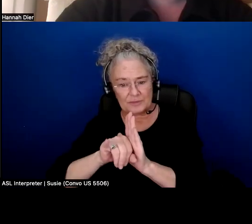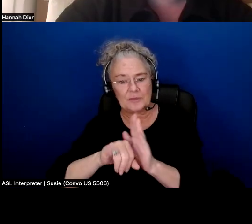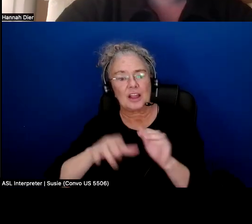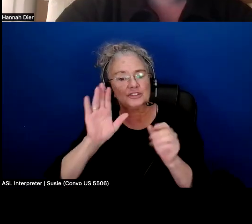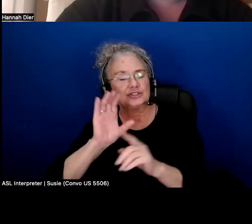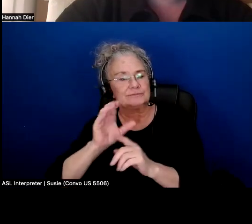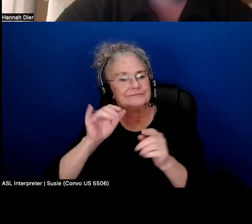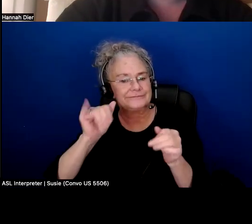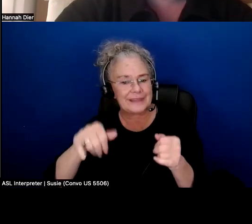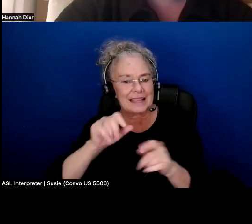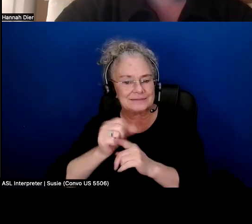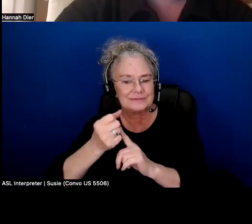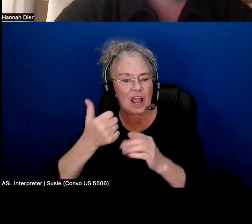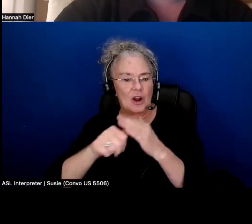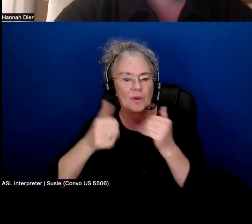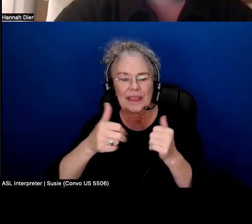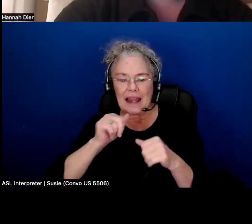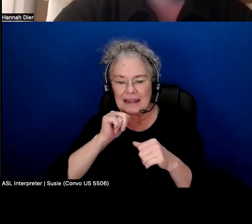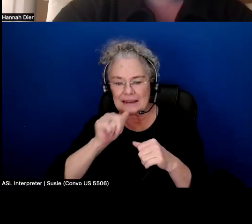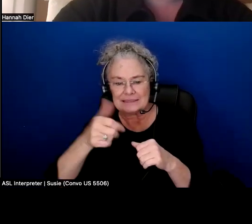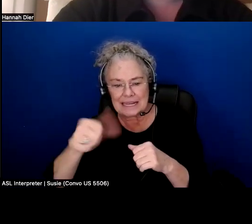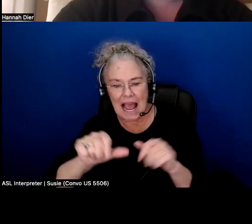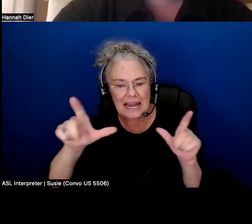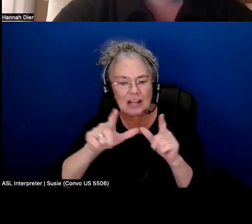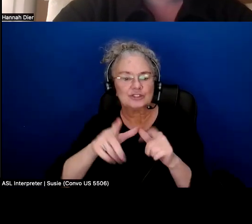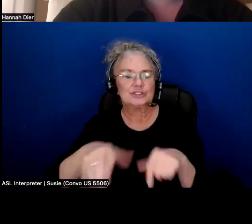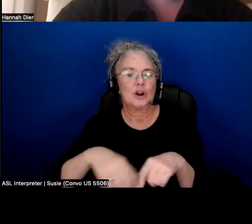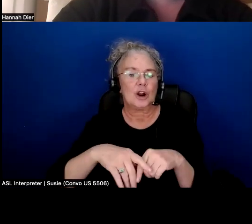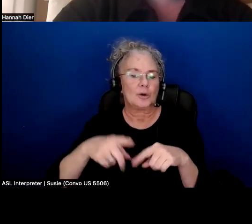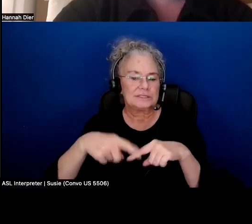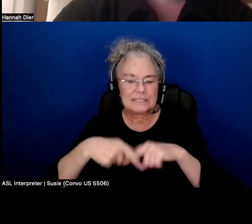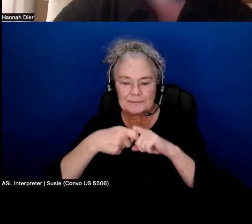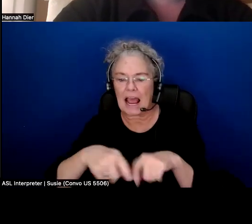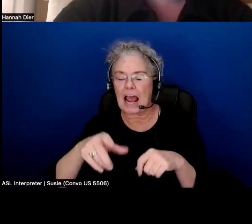board may deny licensure, reprimand, suspend, or revoke a license.